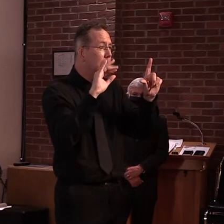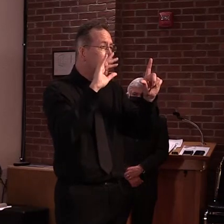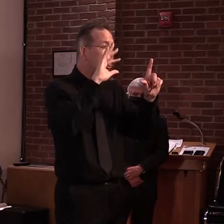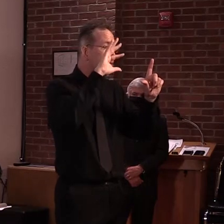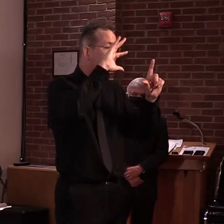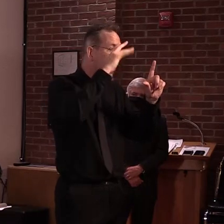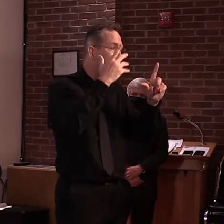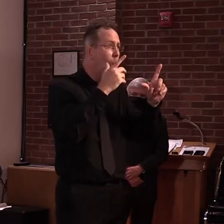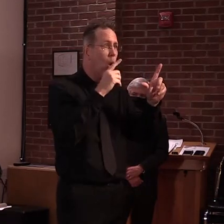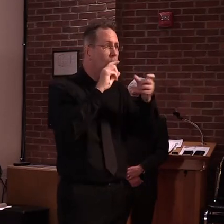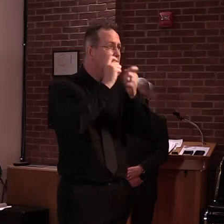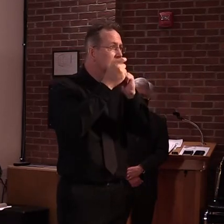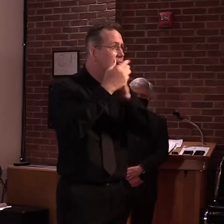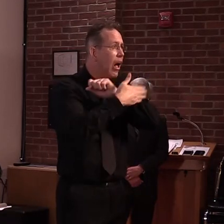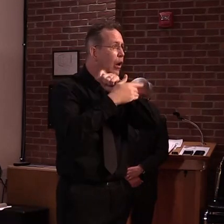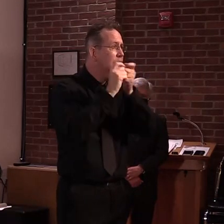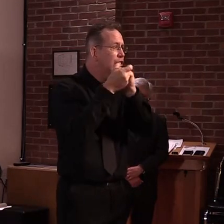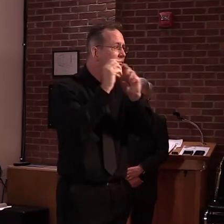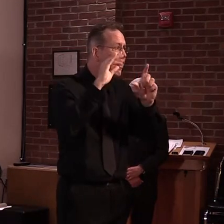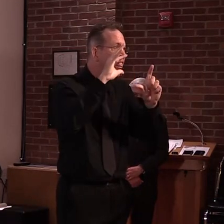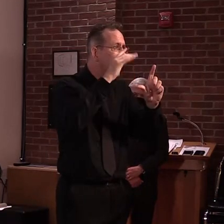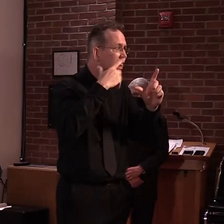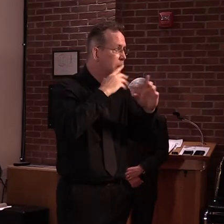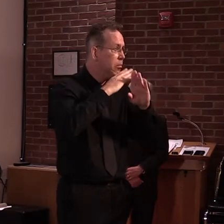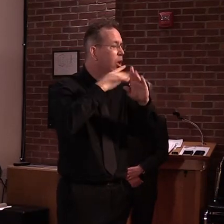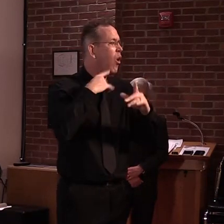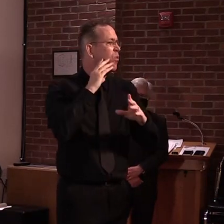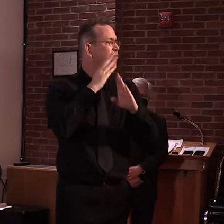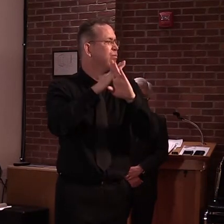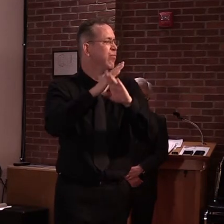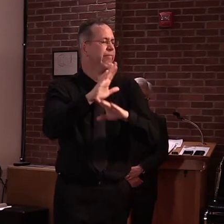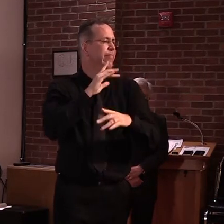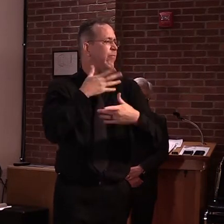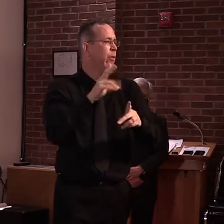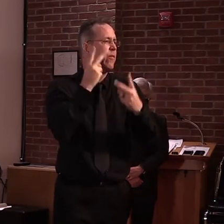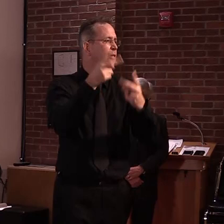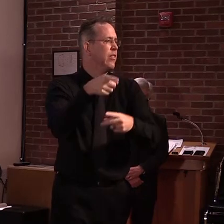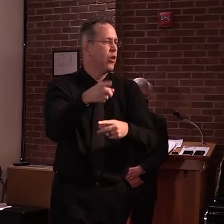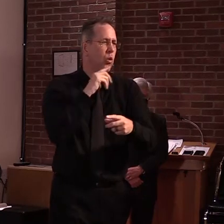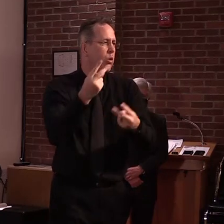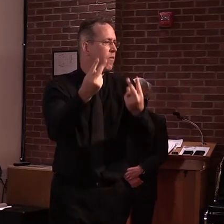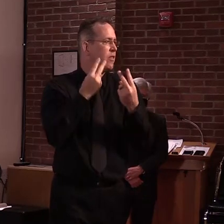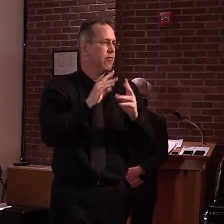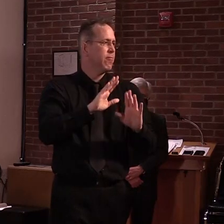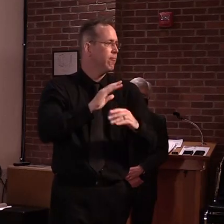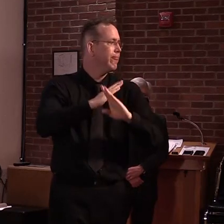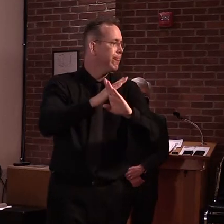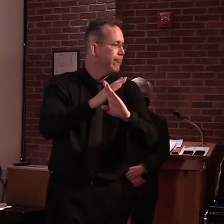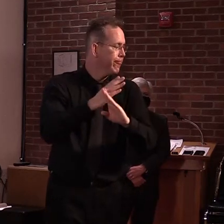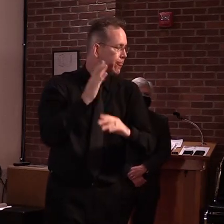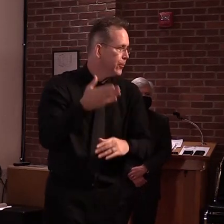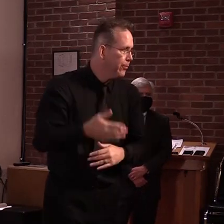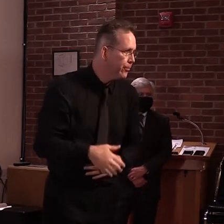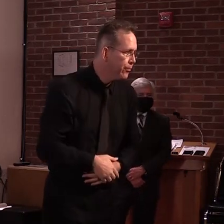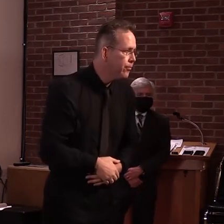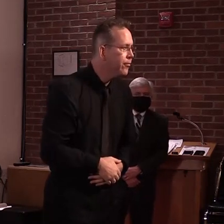county, we may indeed shut that county down so that we can, again, protect Vermonters the best we